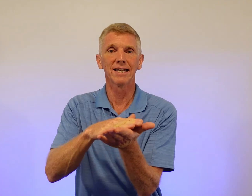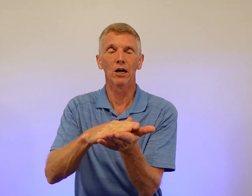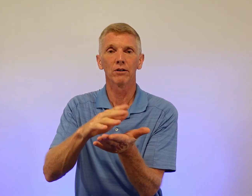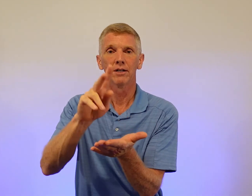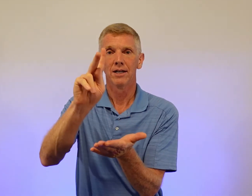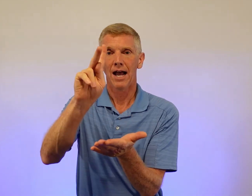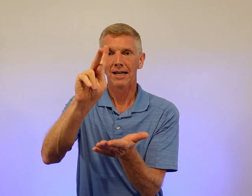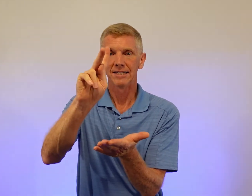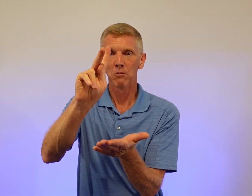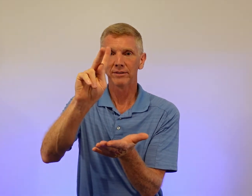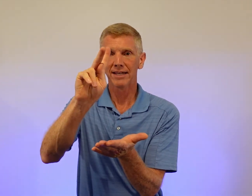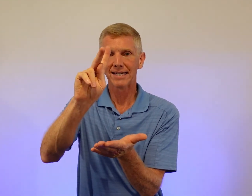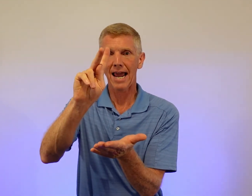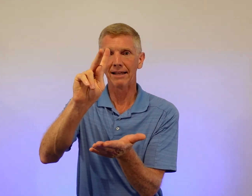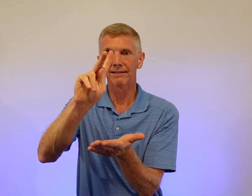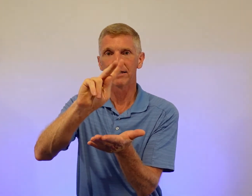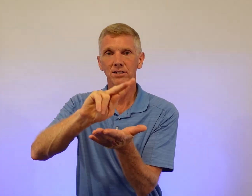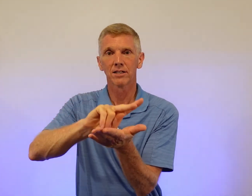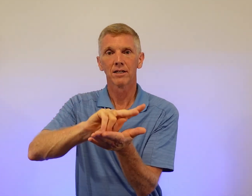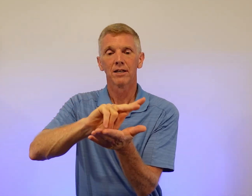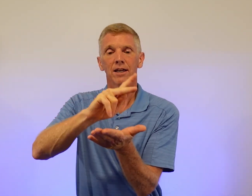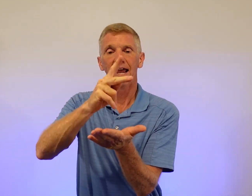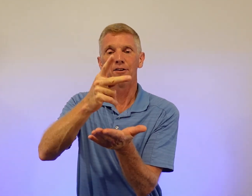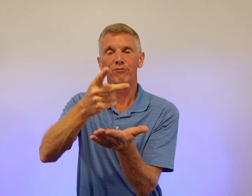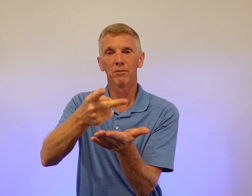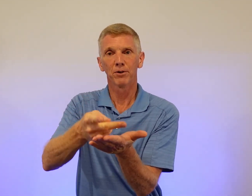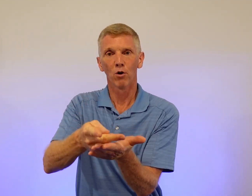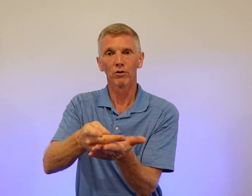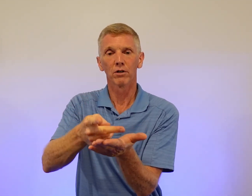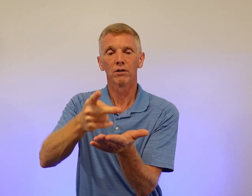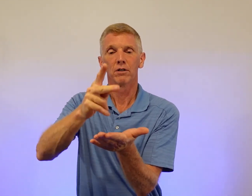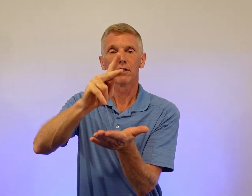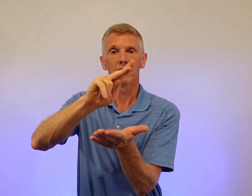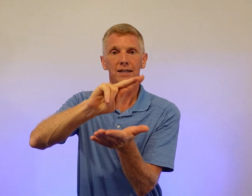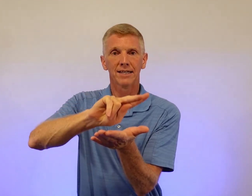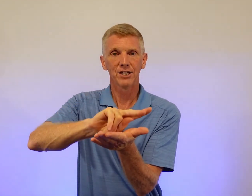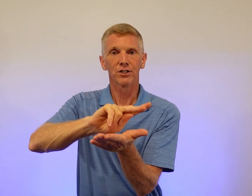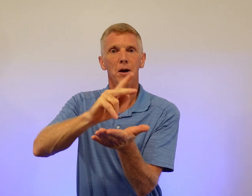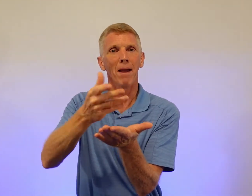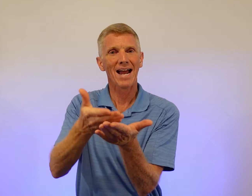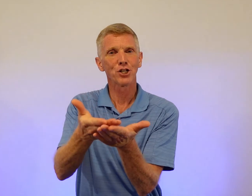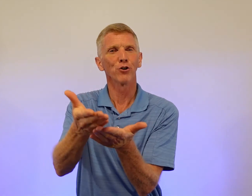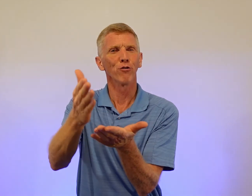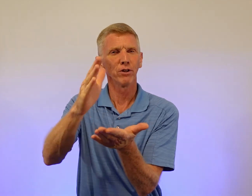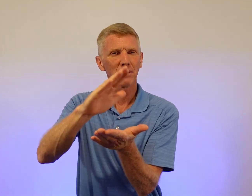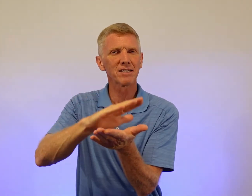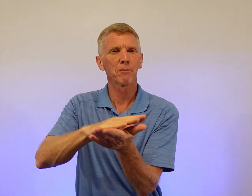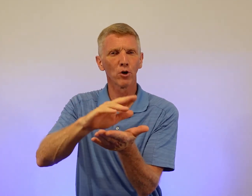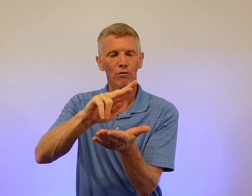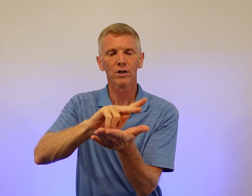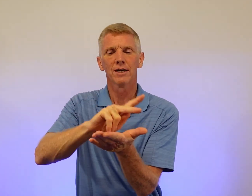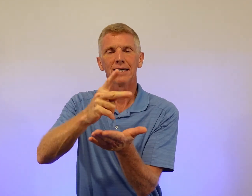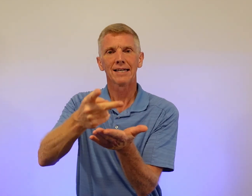out. Some will take a K like this and flip it over. Kitchen. Imagine you're flipping something over.